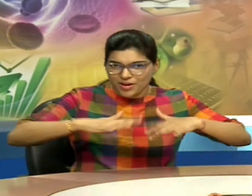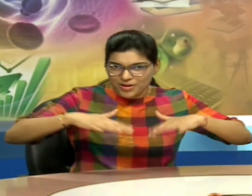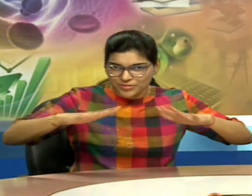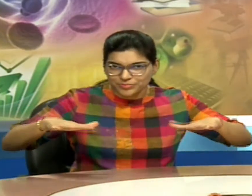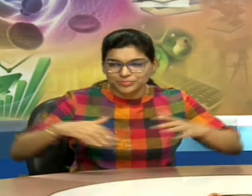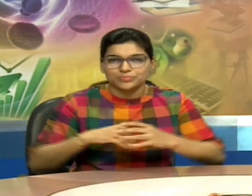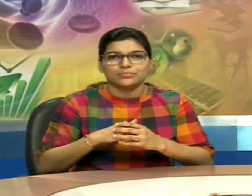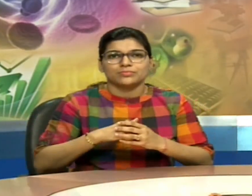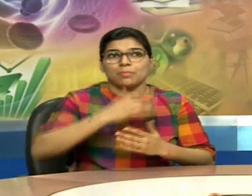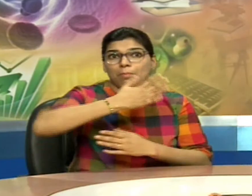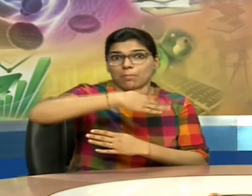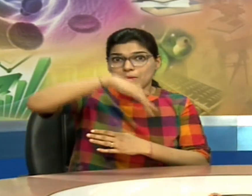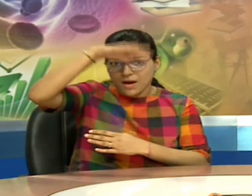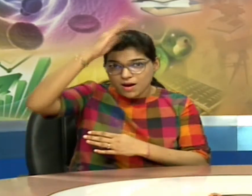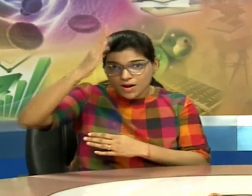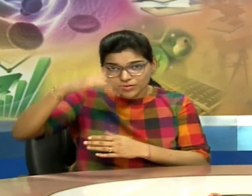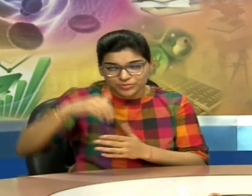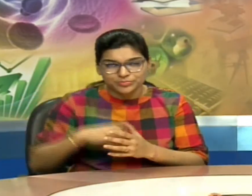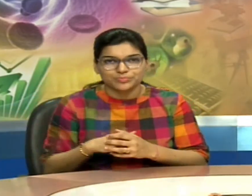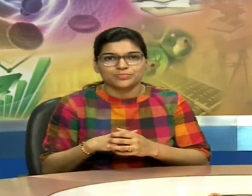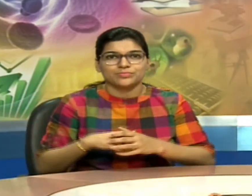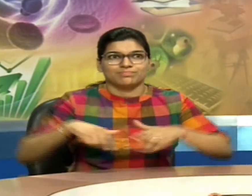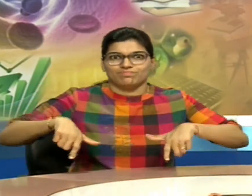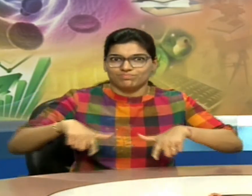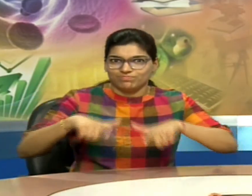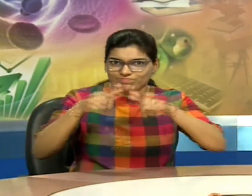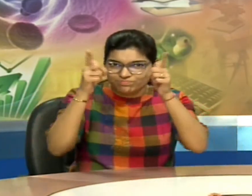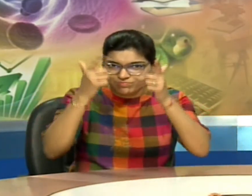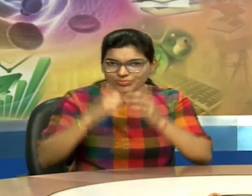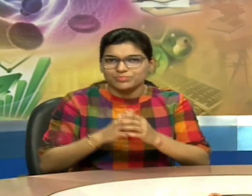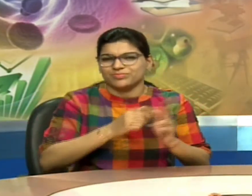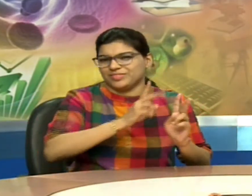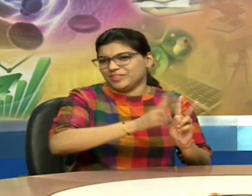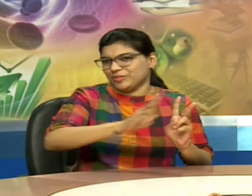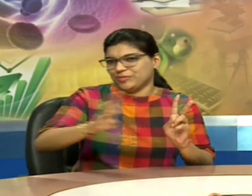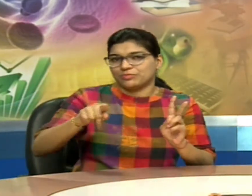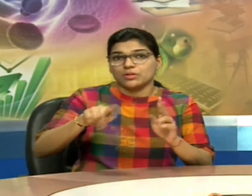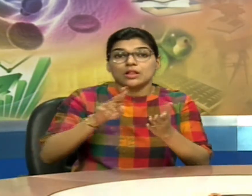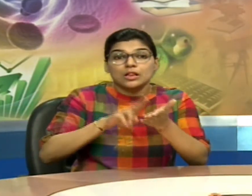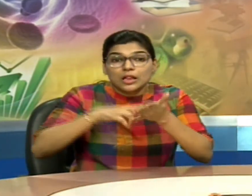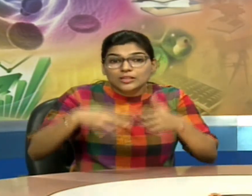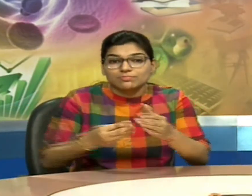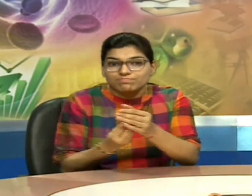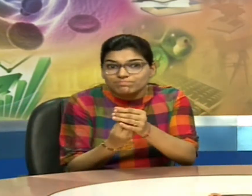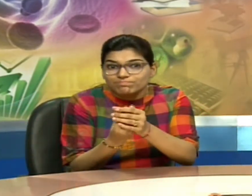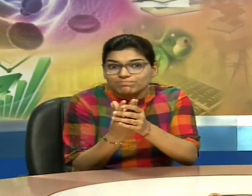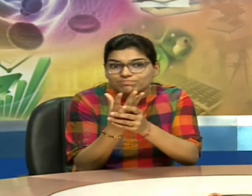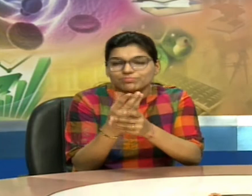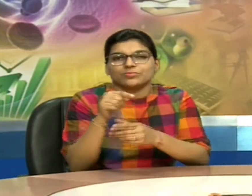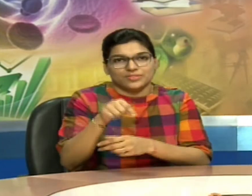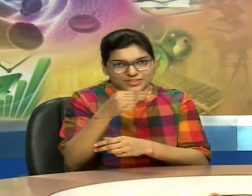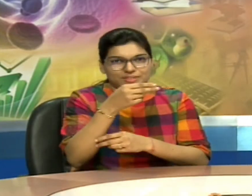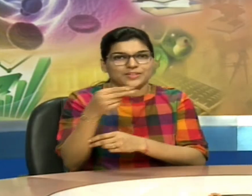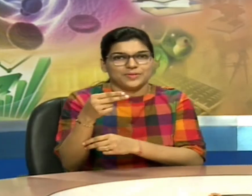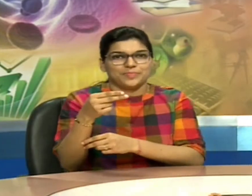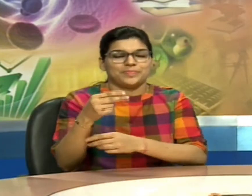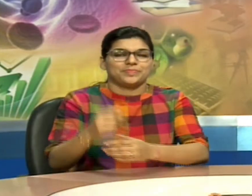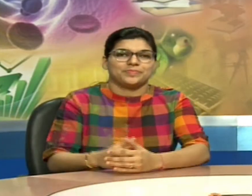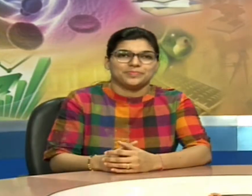natural. Water, hills, trees, all these things are, these comes